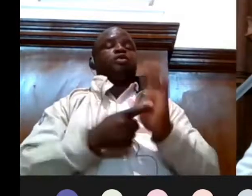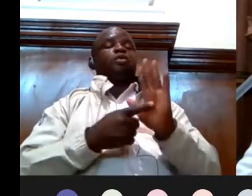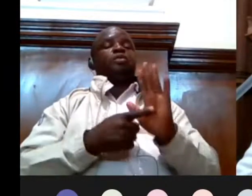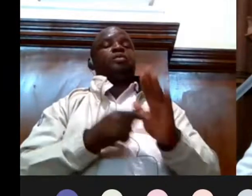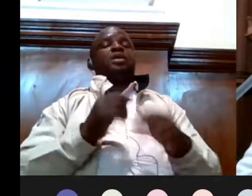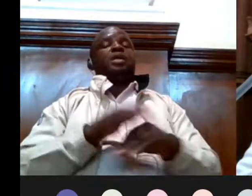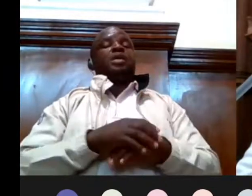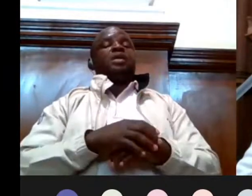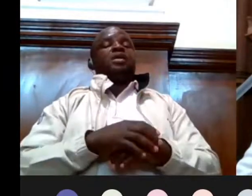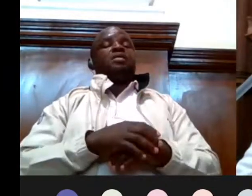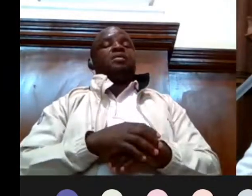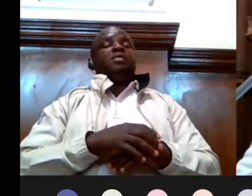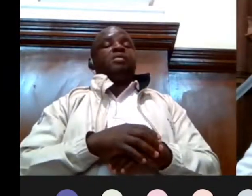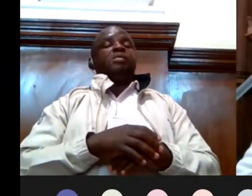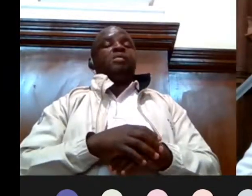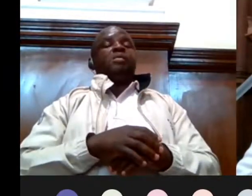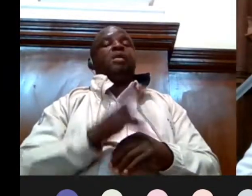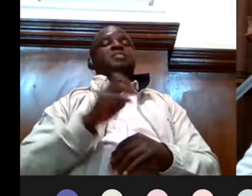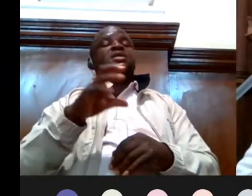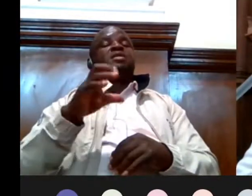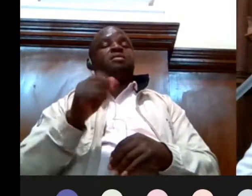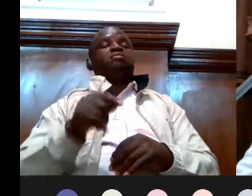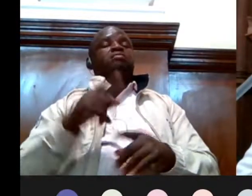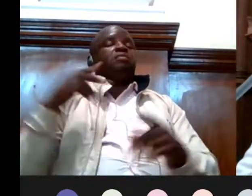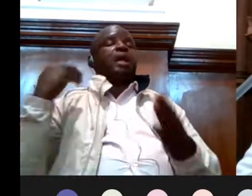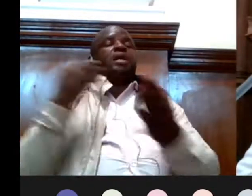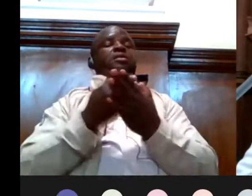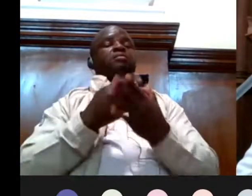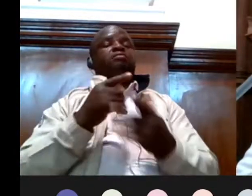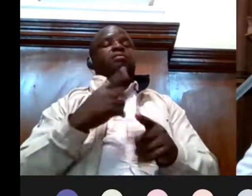highlights the disregard with which the MEC has been